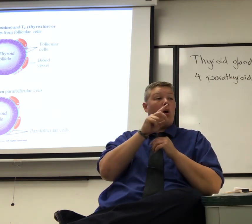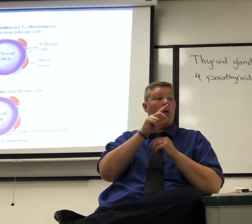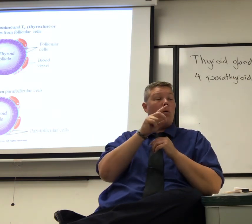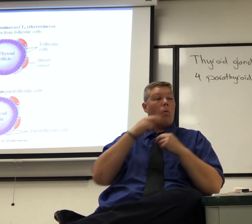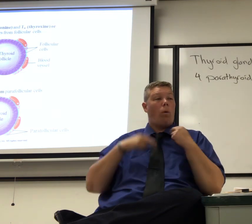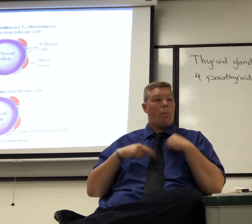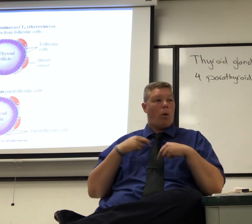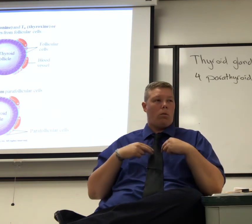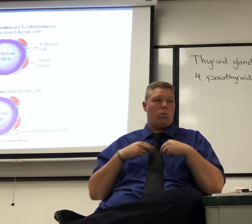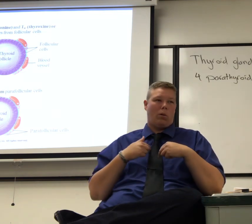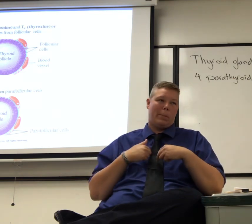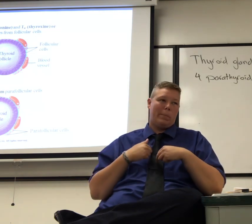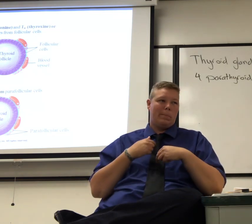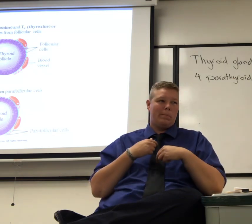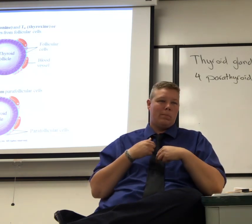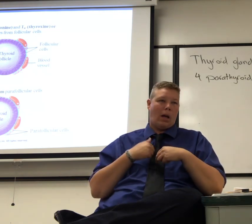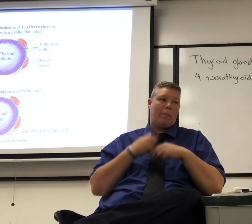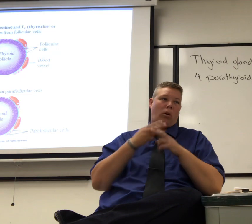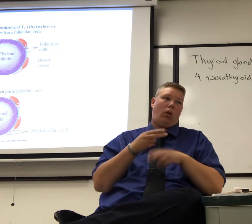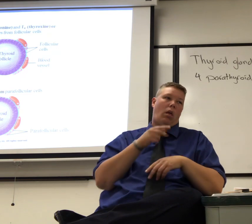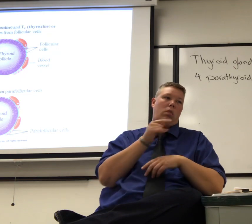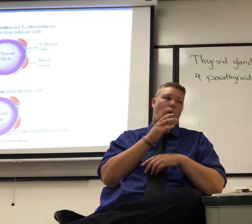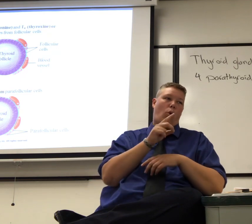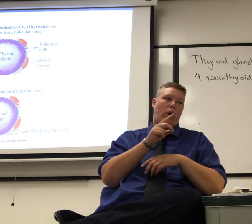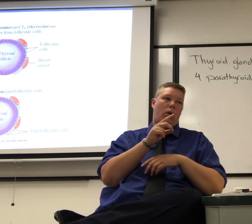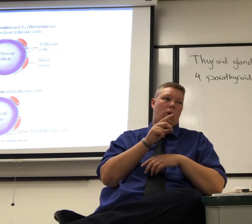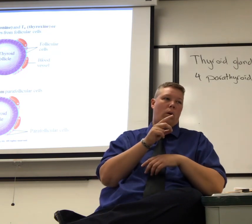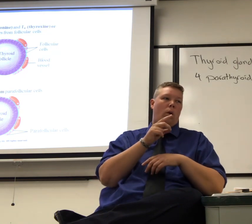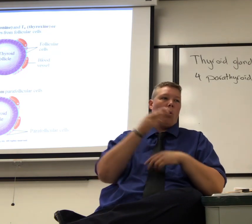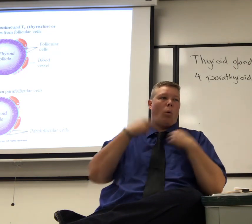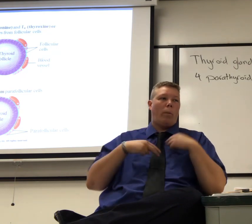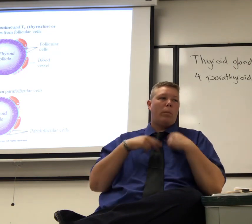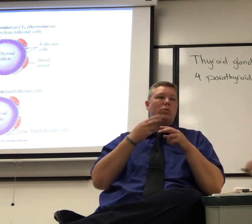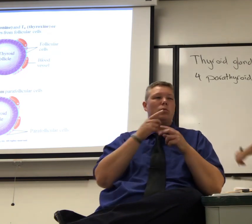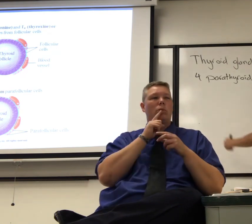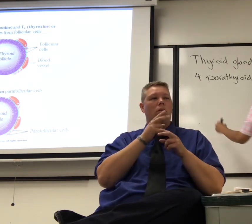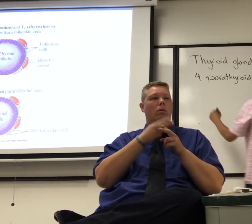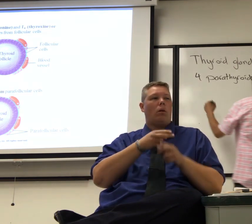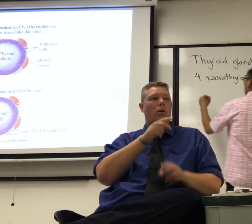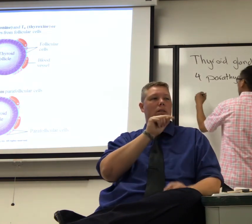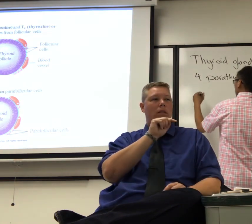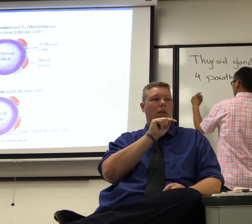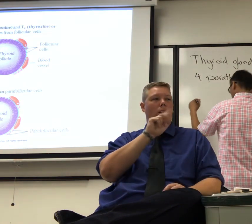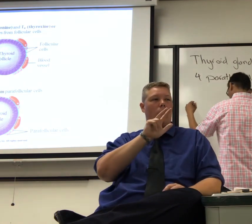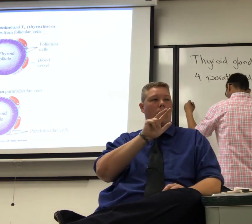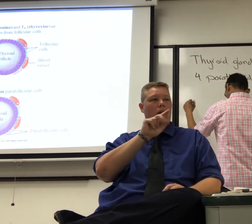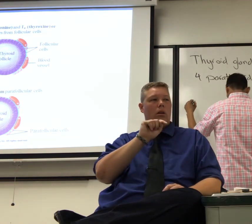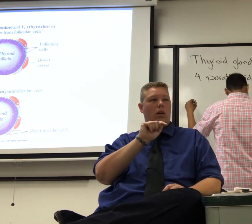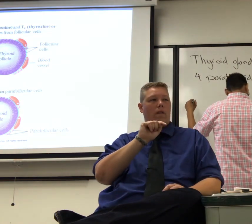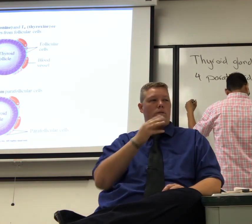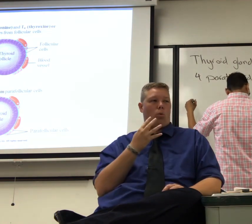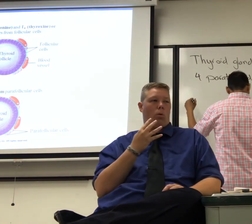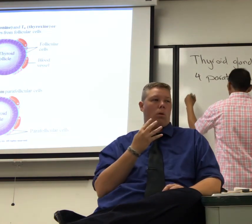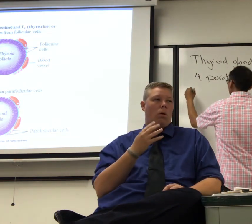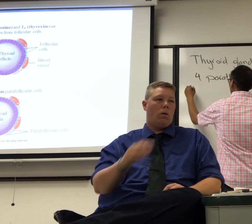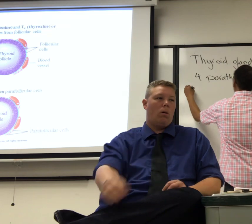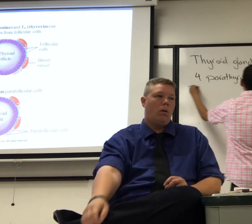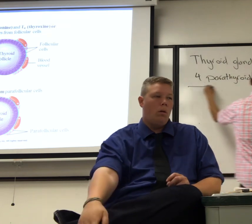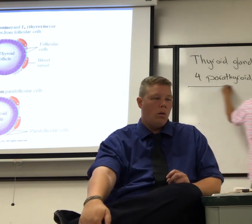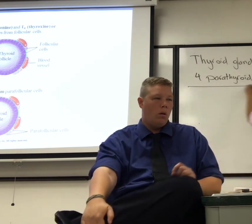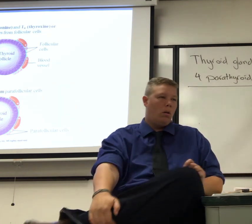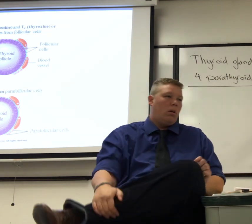talk about the secretions. At the top it says that thyroid hormone, it's actually, I've been saying thyroid hormone.